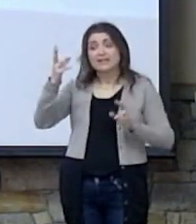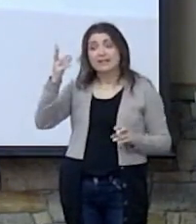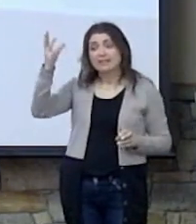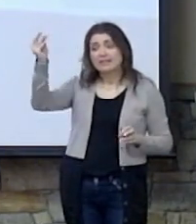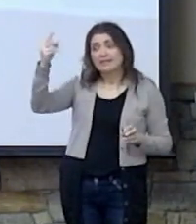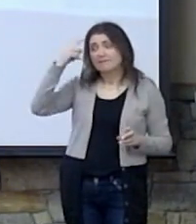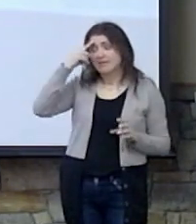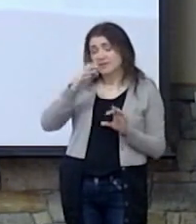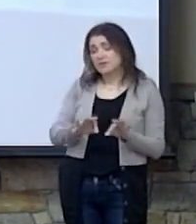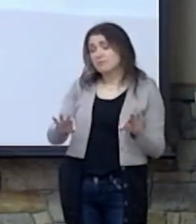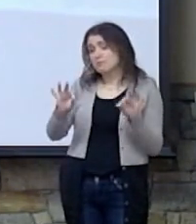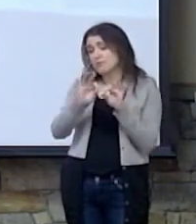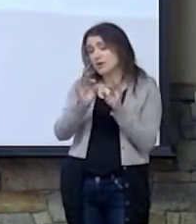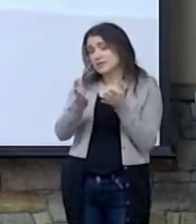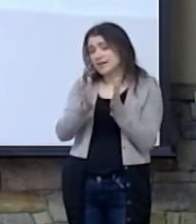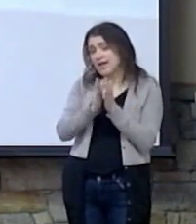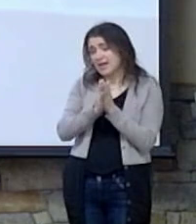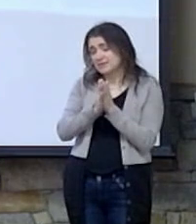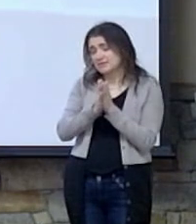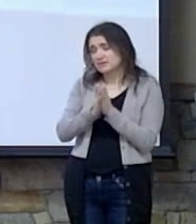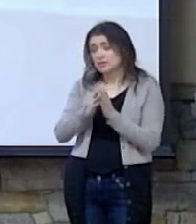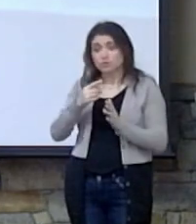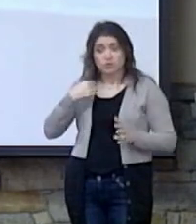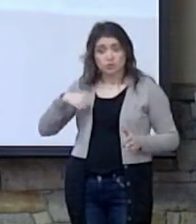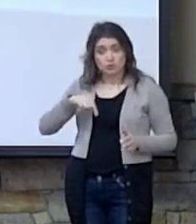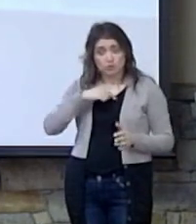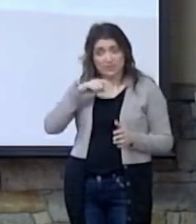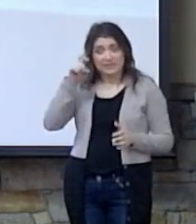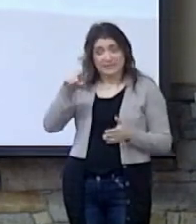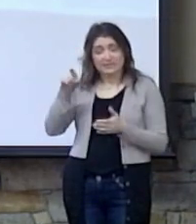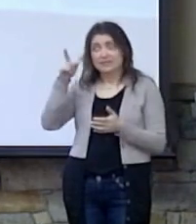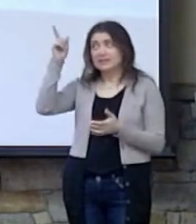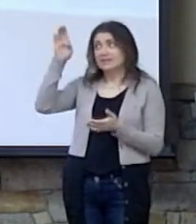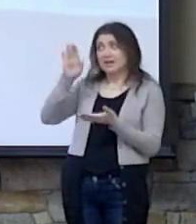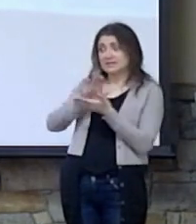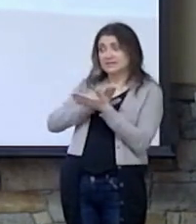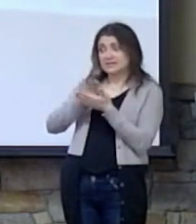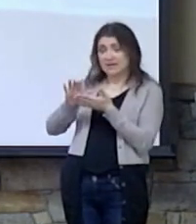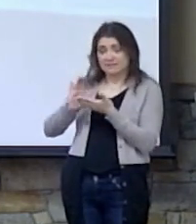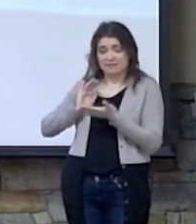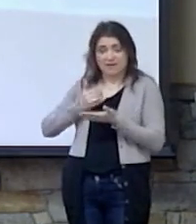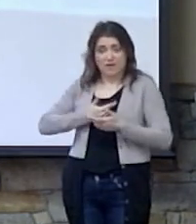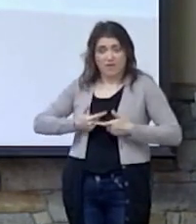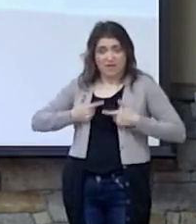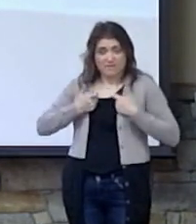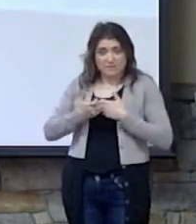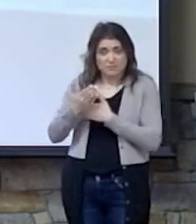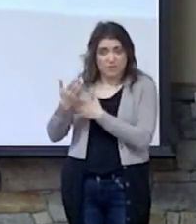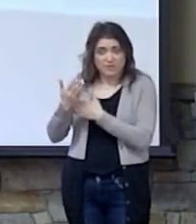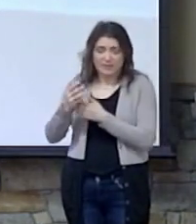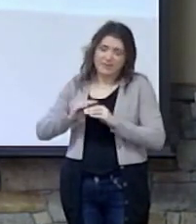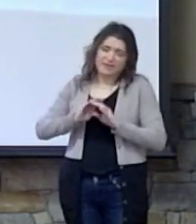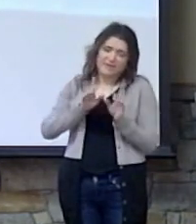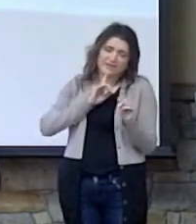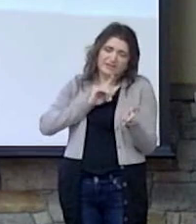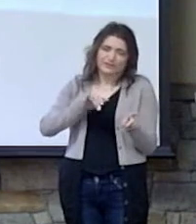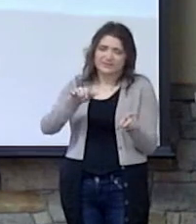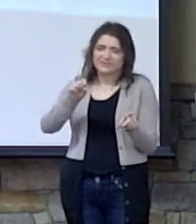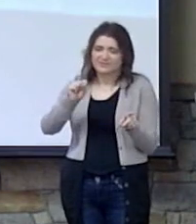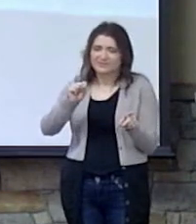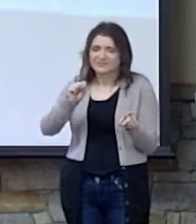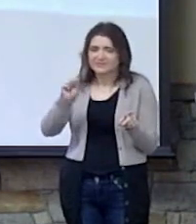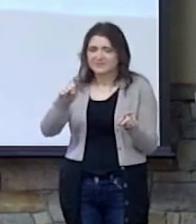ask, do we need God's kindness in our lives this morning? And the obvious answer to that is yes.